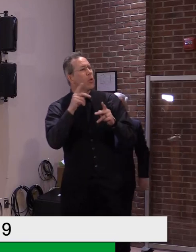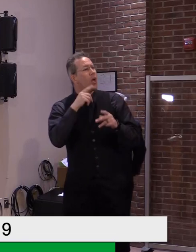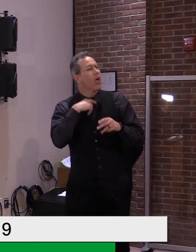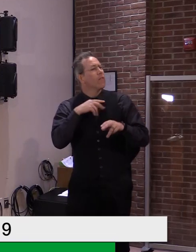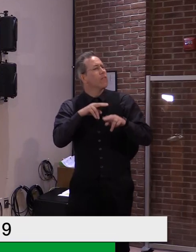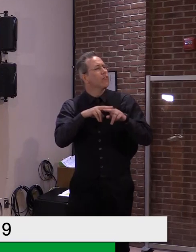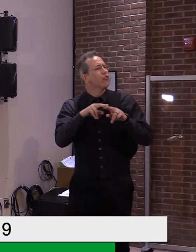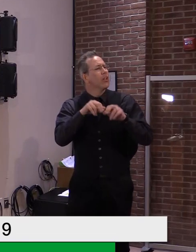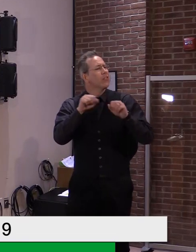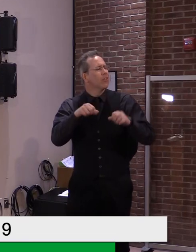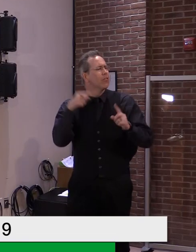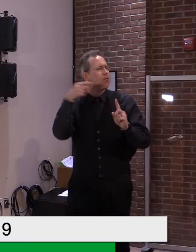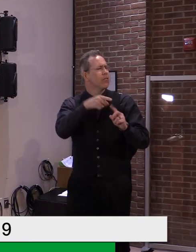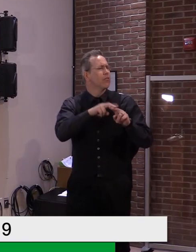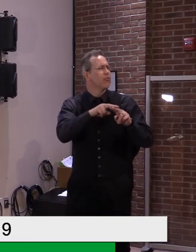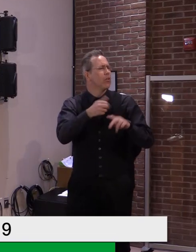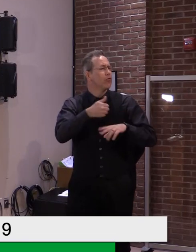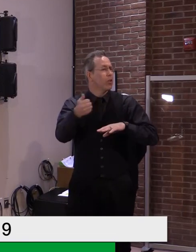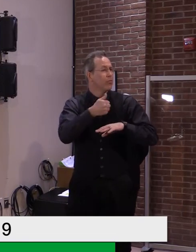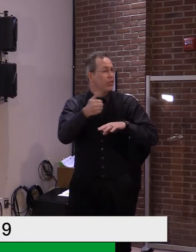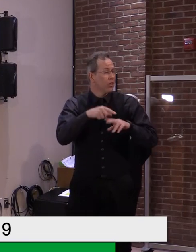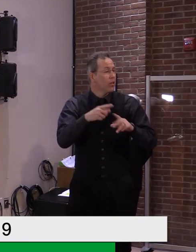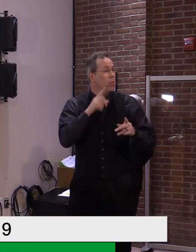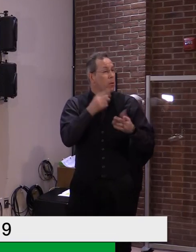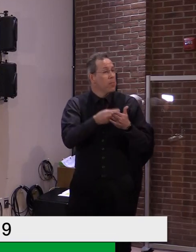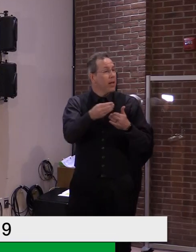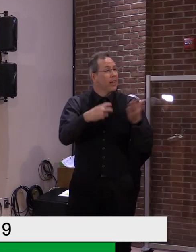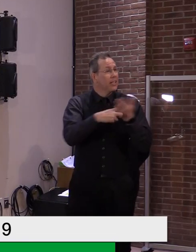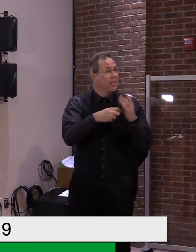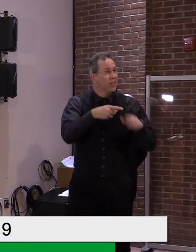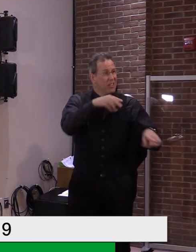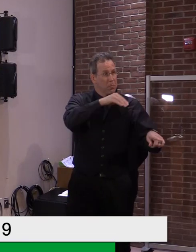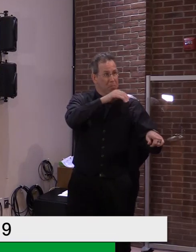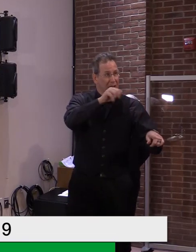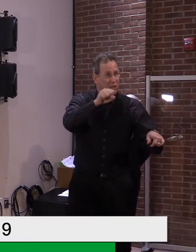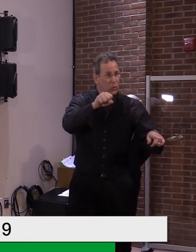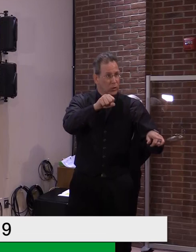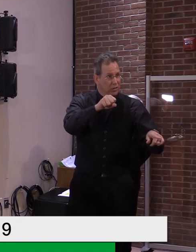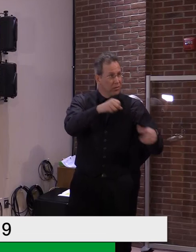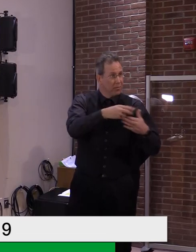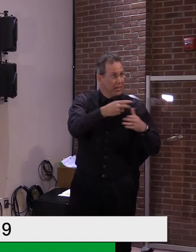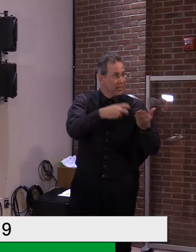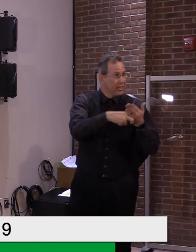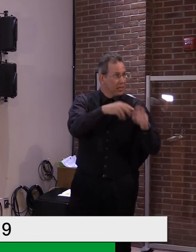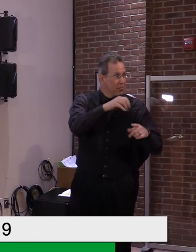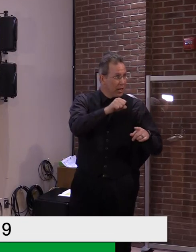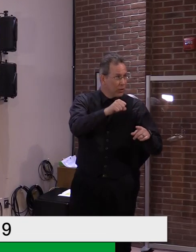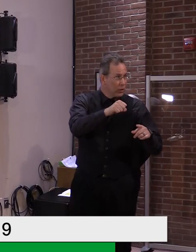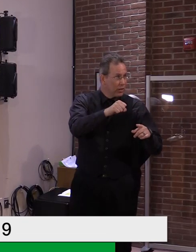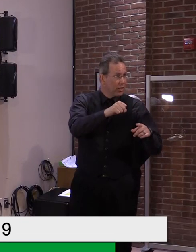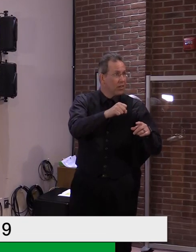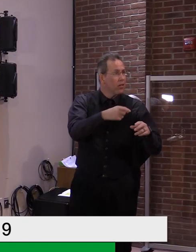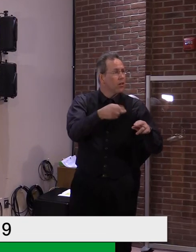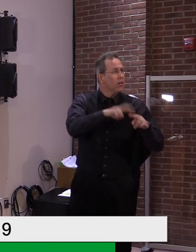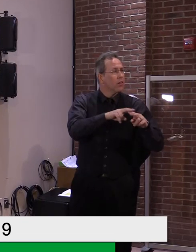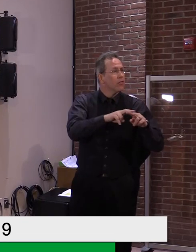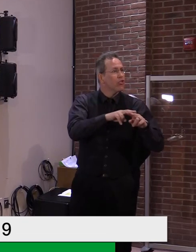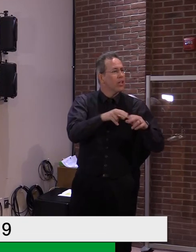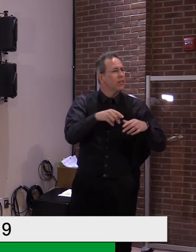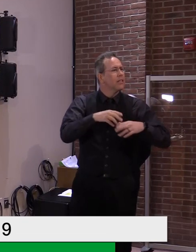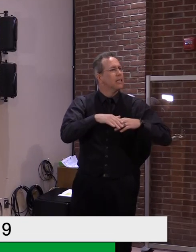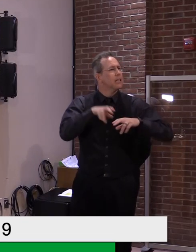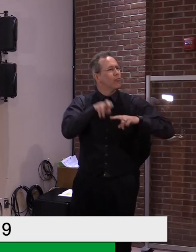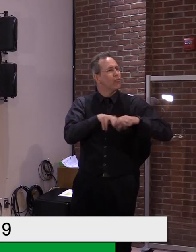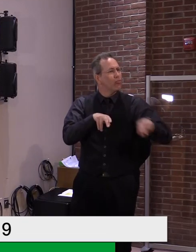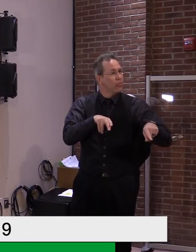I don't have much to offer on that. Maybe a better question for the Secretary of Transportation, Secretary Flynn. I